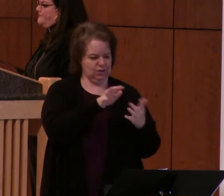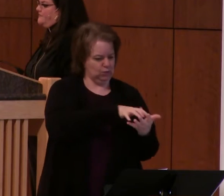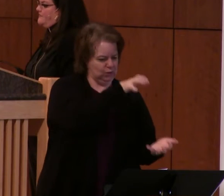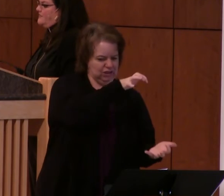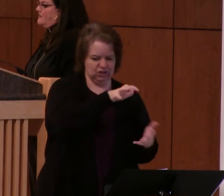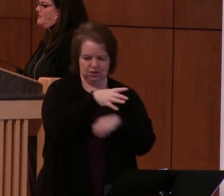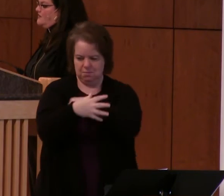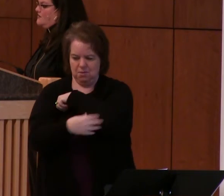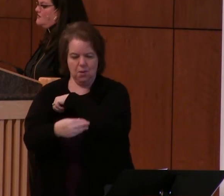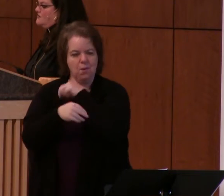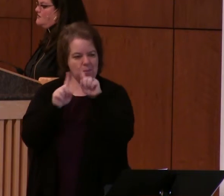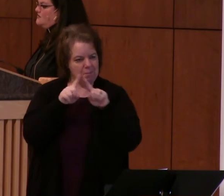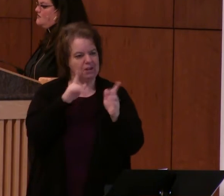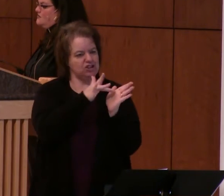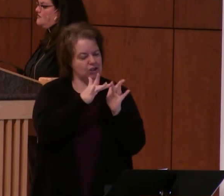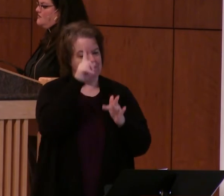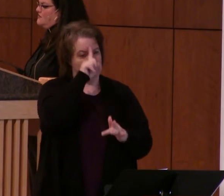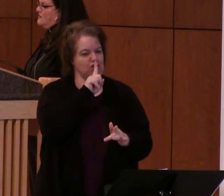there.